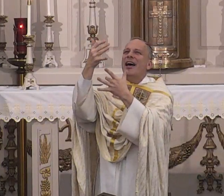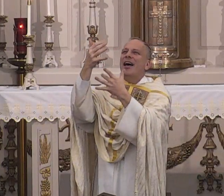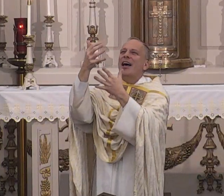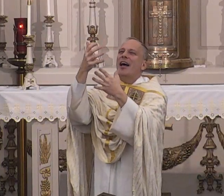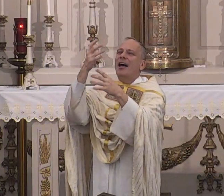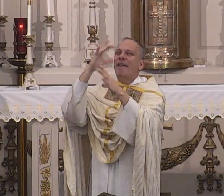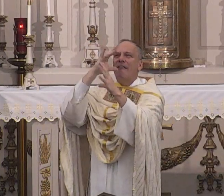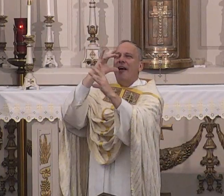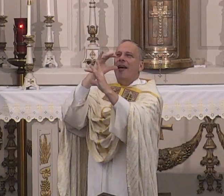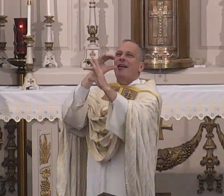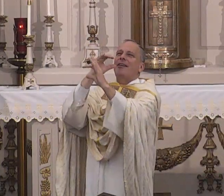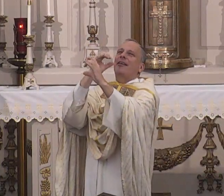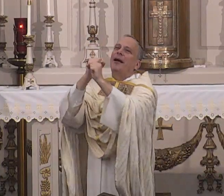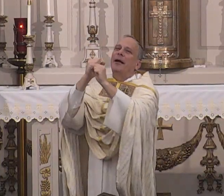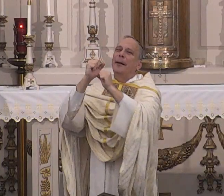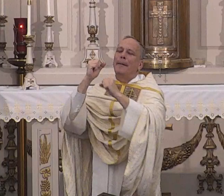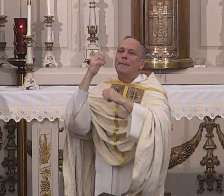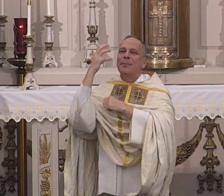of strange